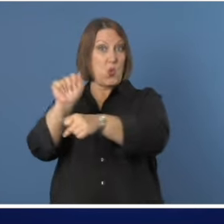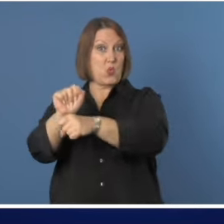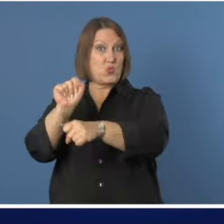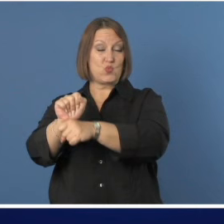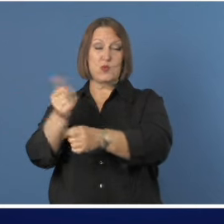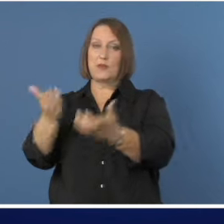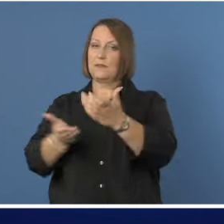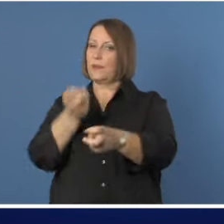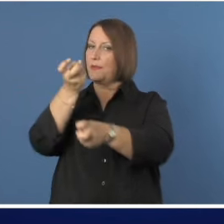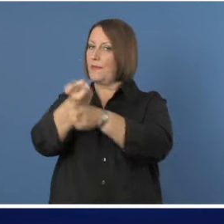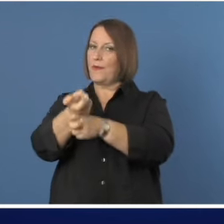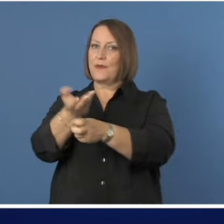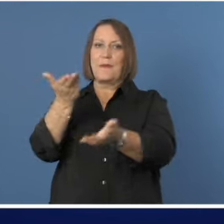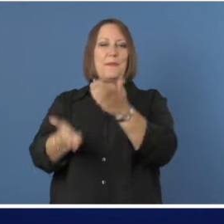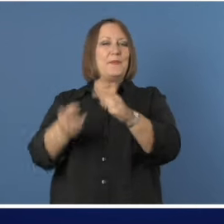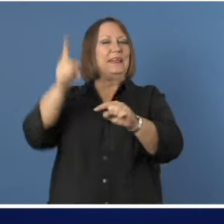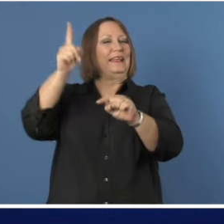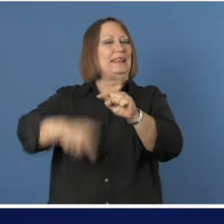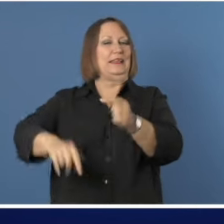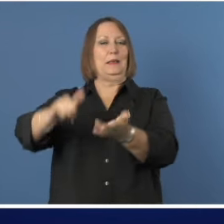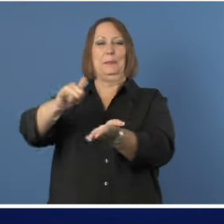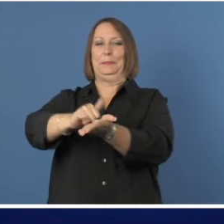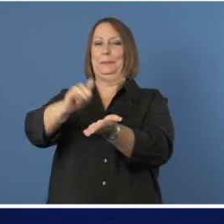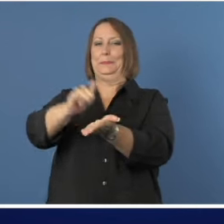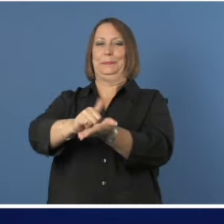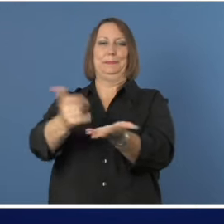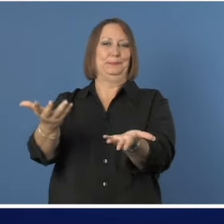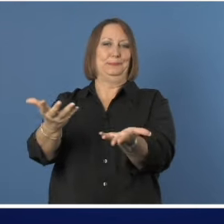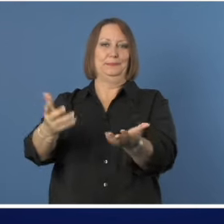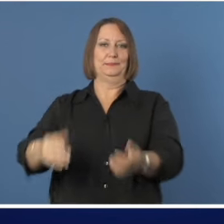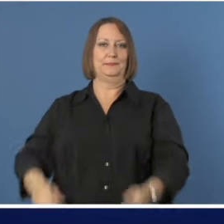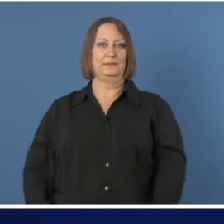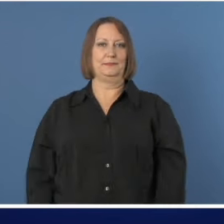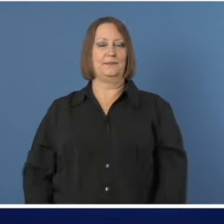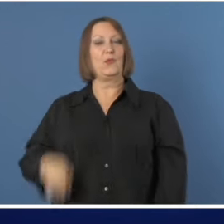being able to work may be difficult or impossible.